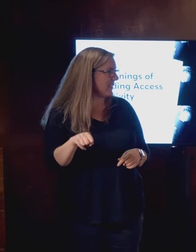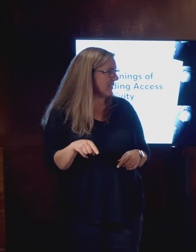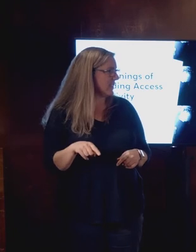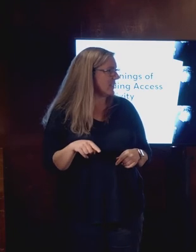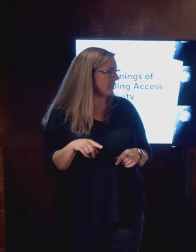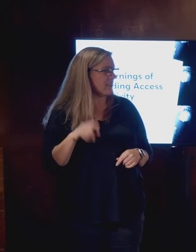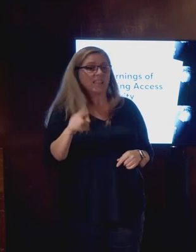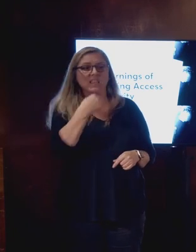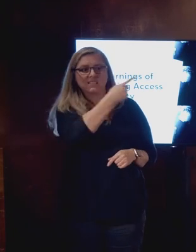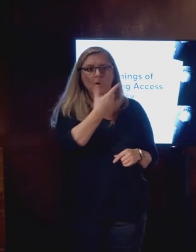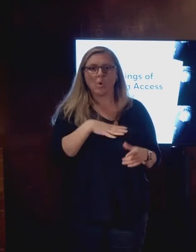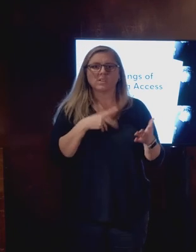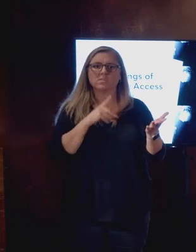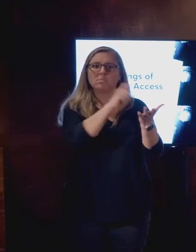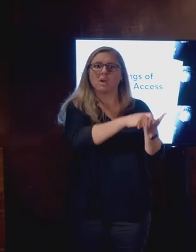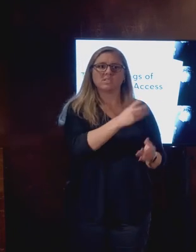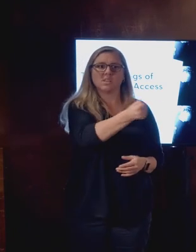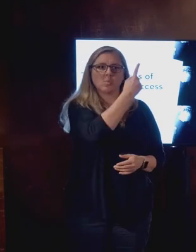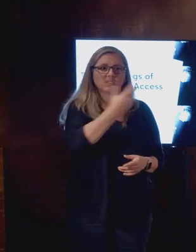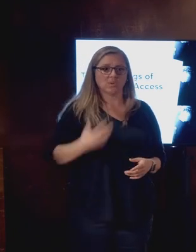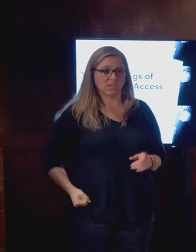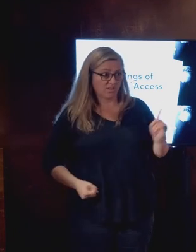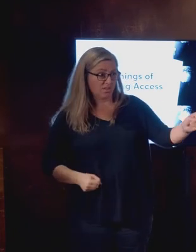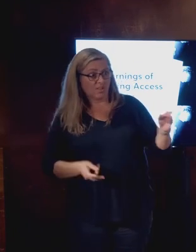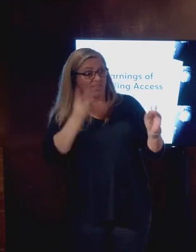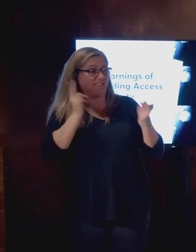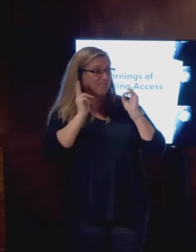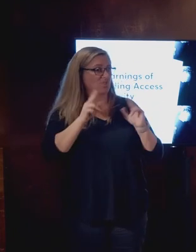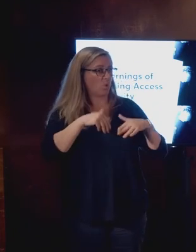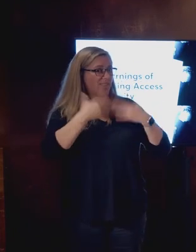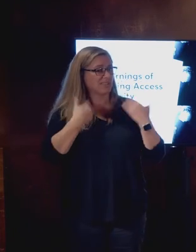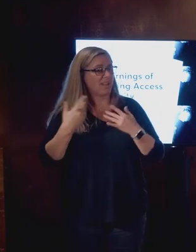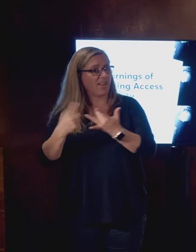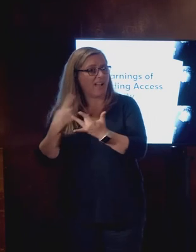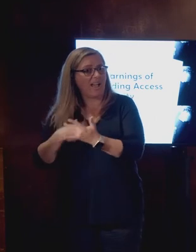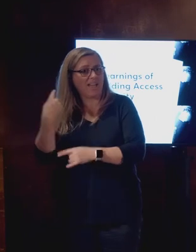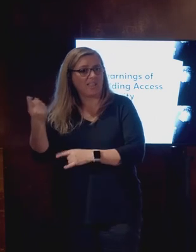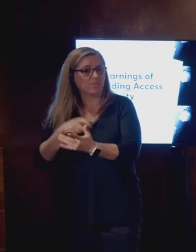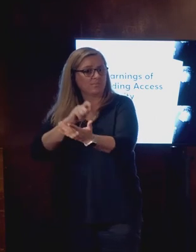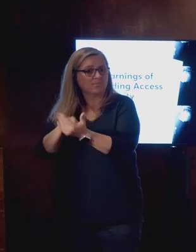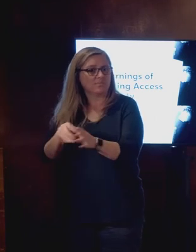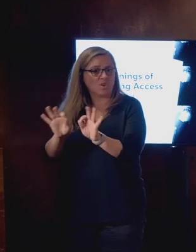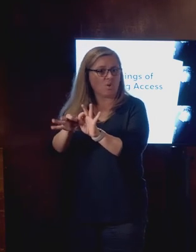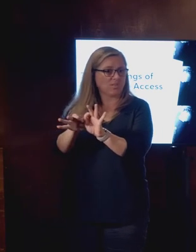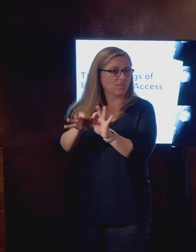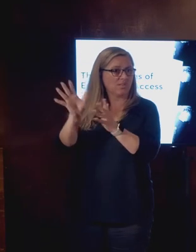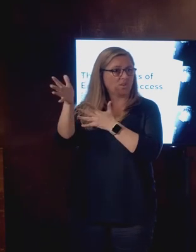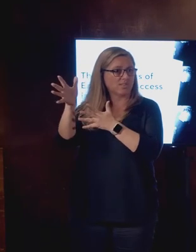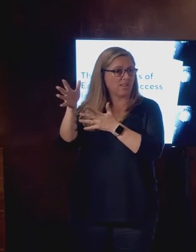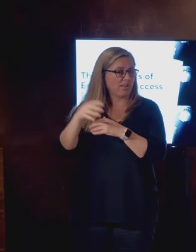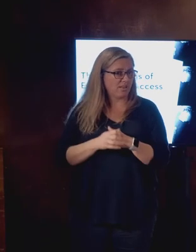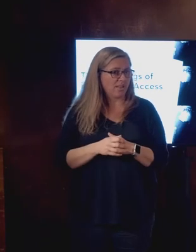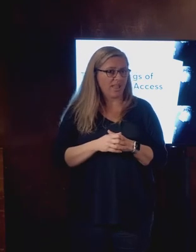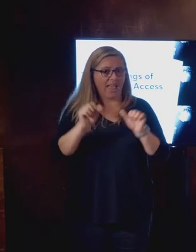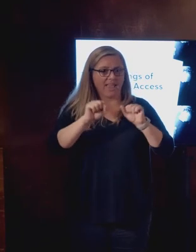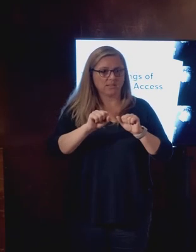they said they wanted to pay someone's wage. I said, okay, you can pay for the hairdressers on the day. And the other one paid for the Auslan interpreting and the